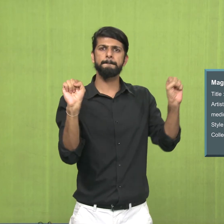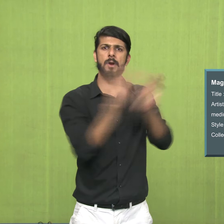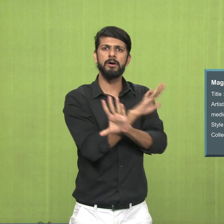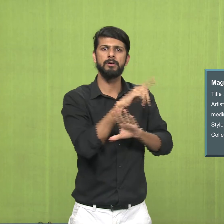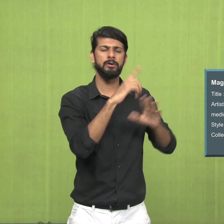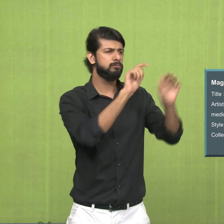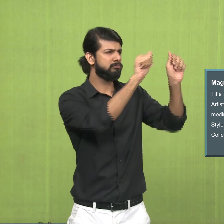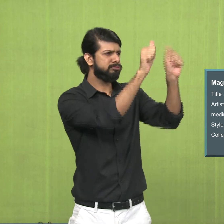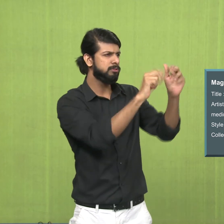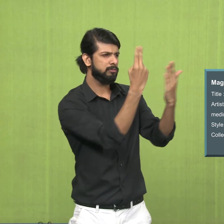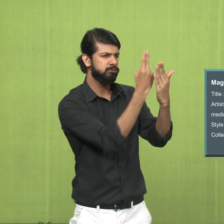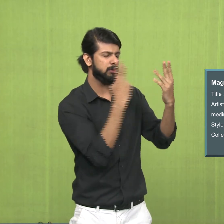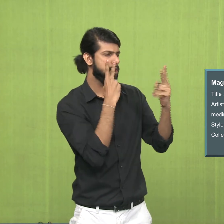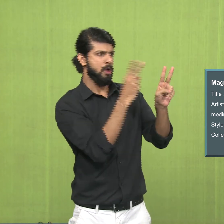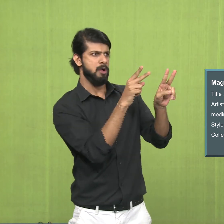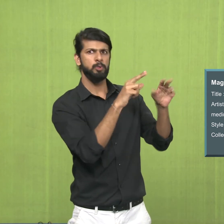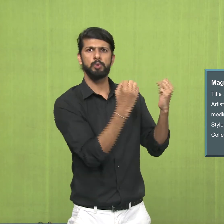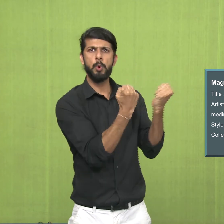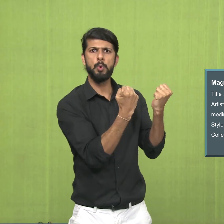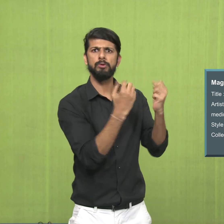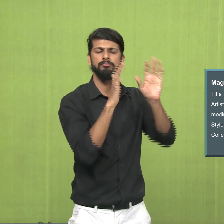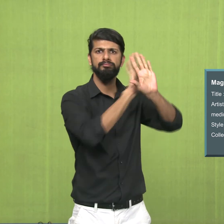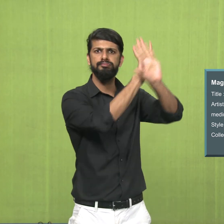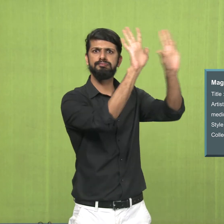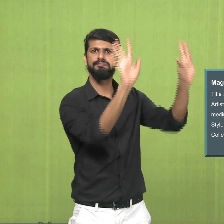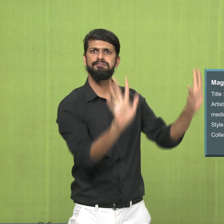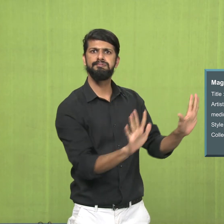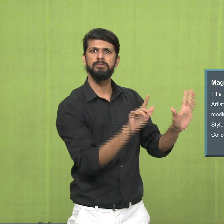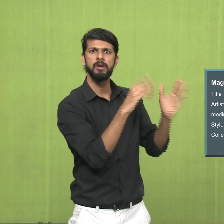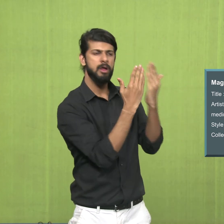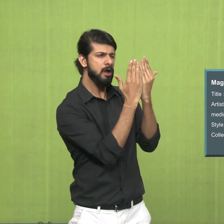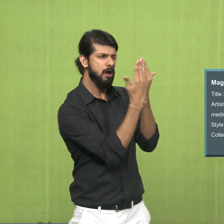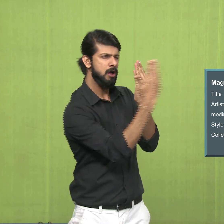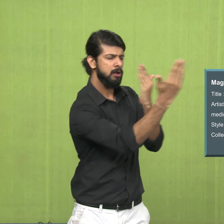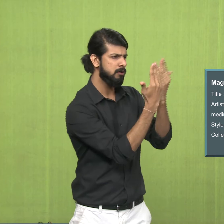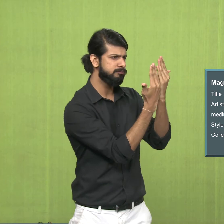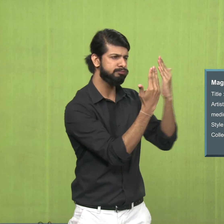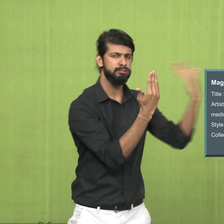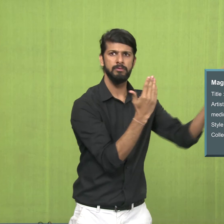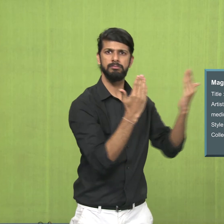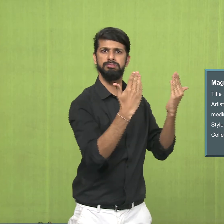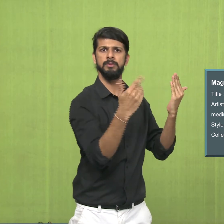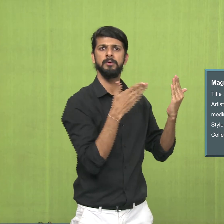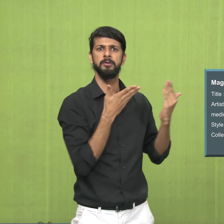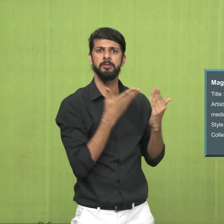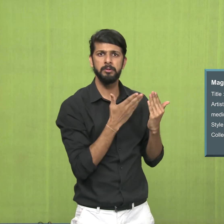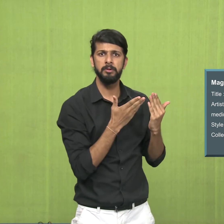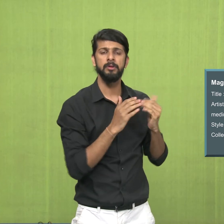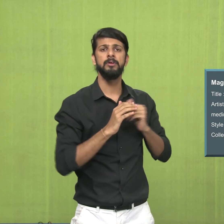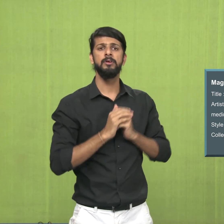The painting at the very central area features a strong figure, which is a magician